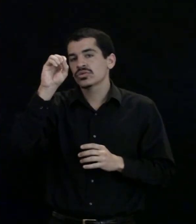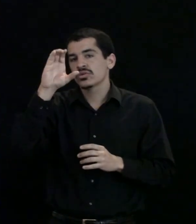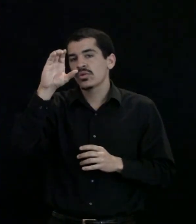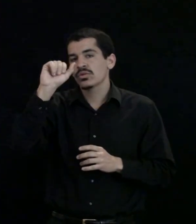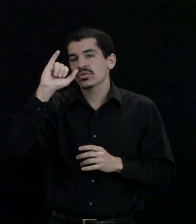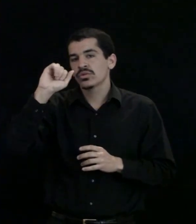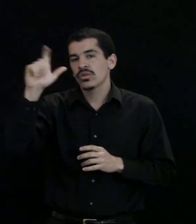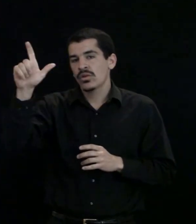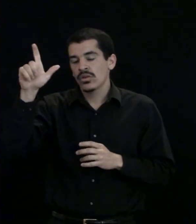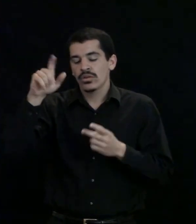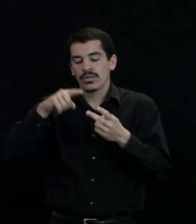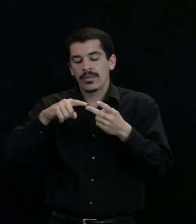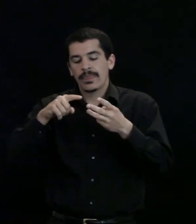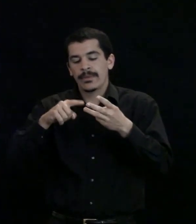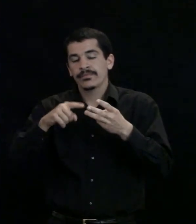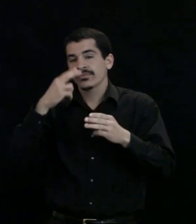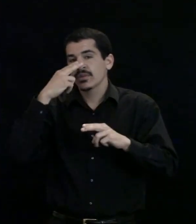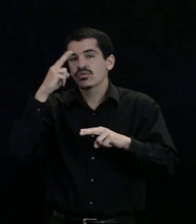educational,